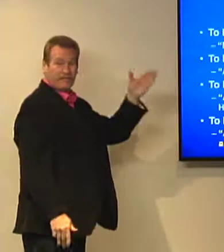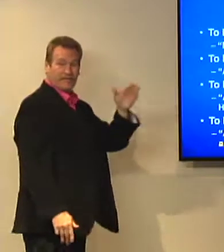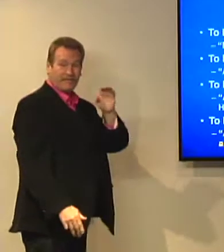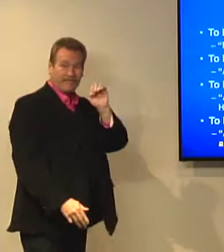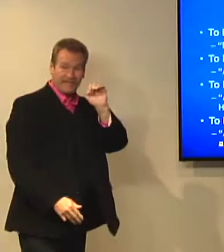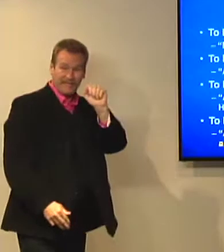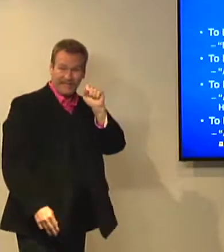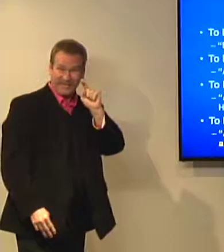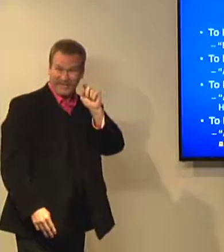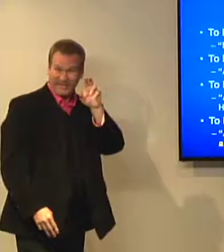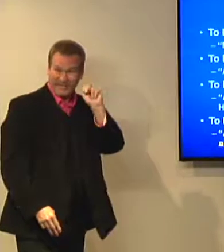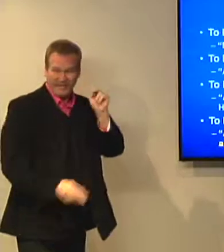And so,